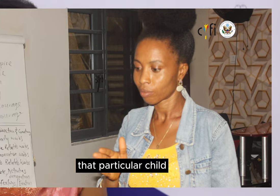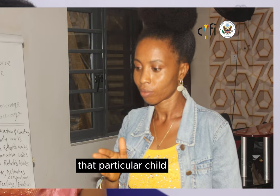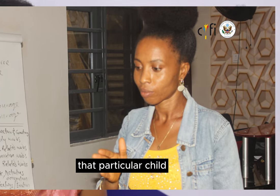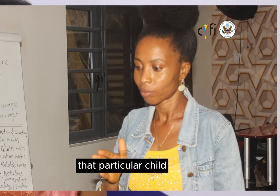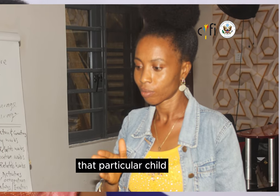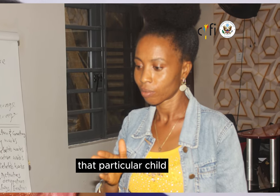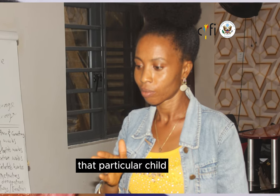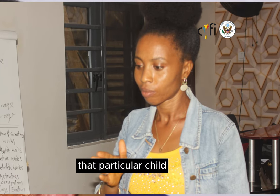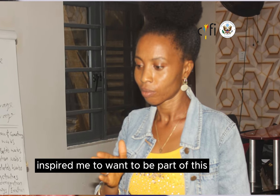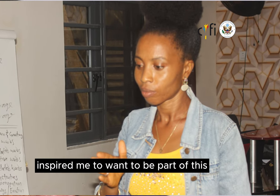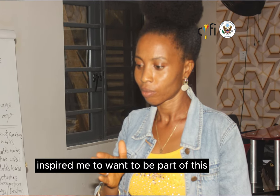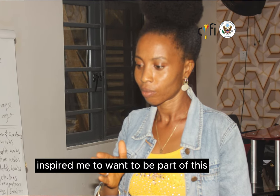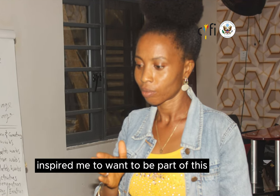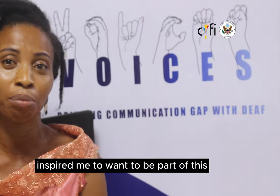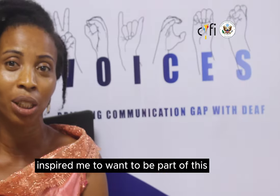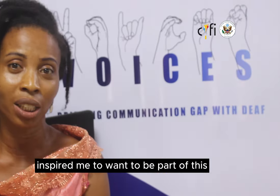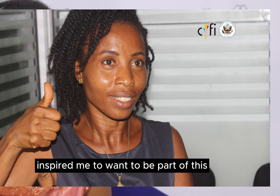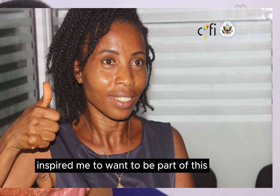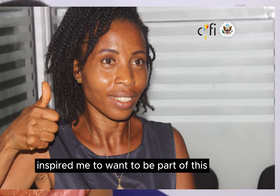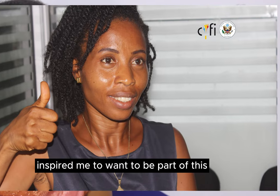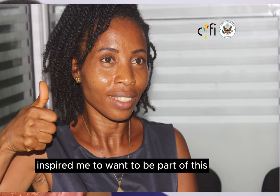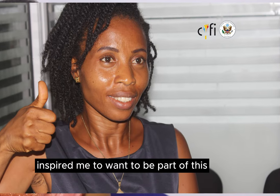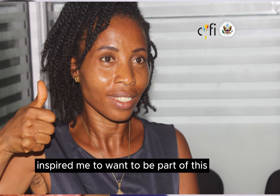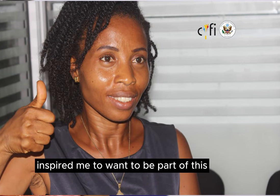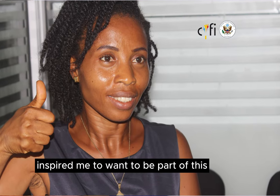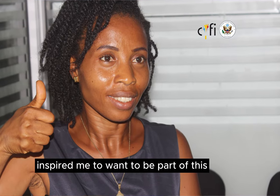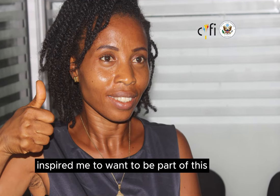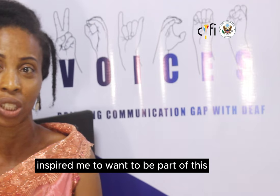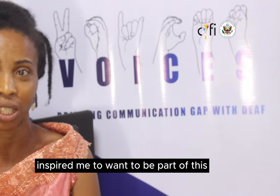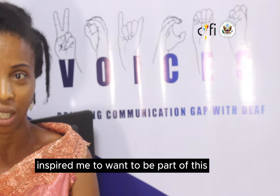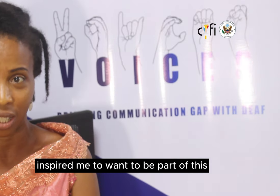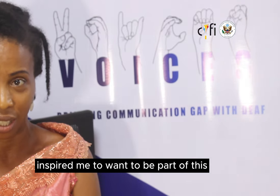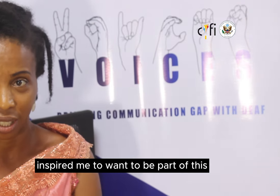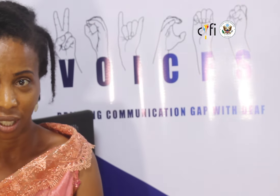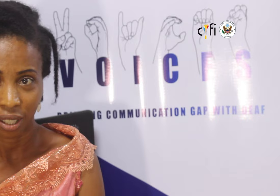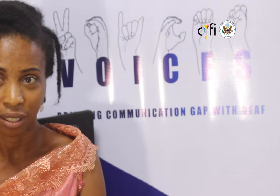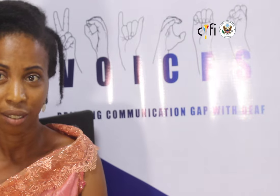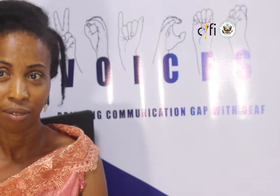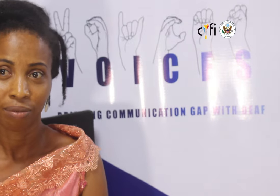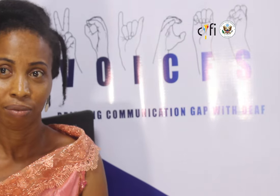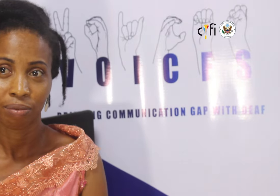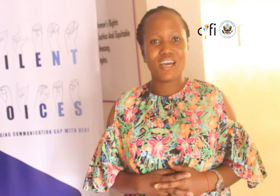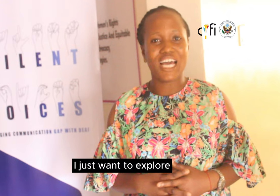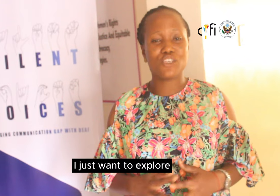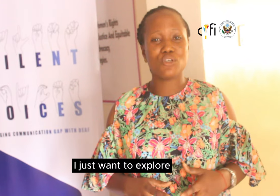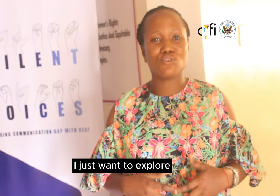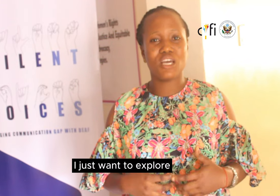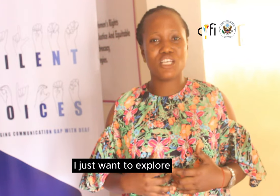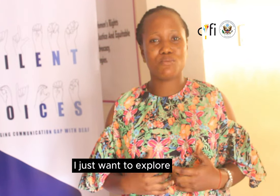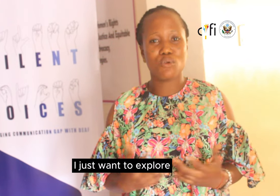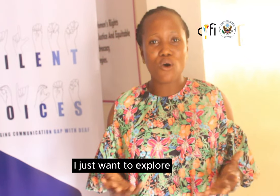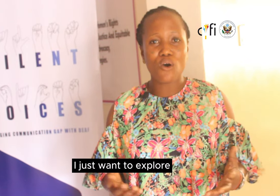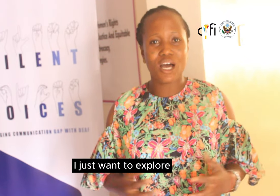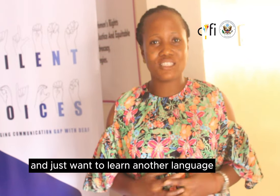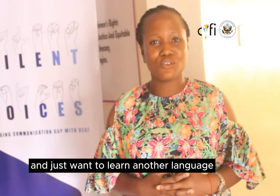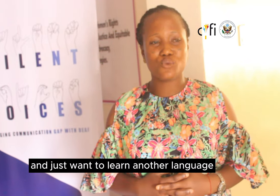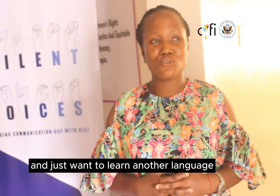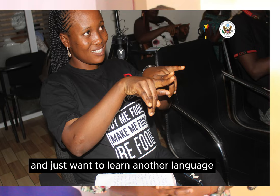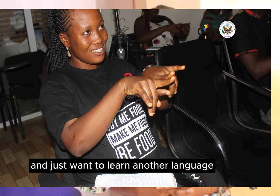particular child inspired me to want to be part of this. I just want to explore and just want to